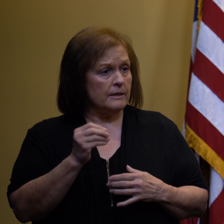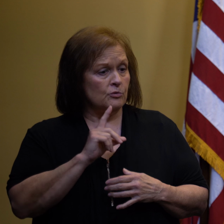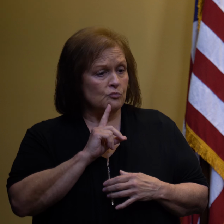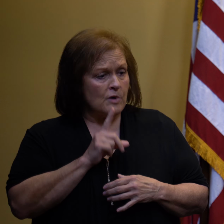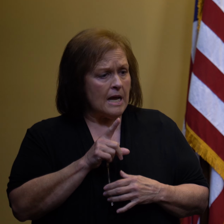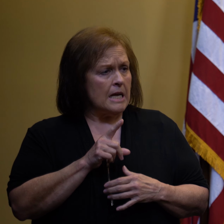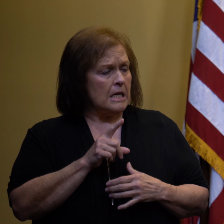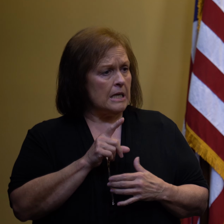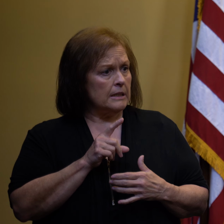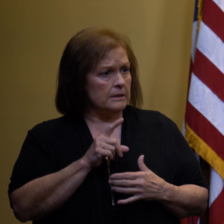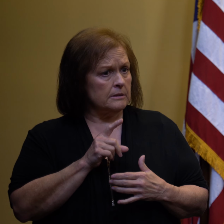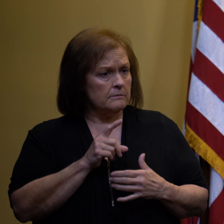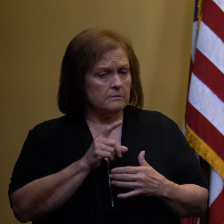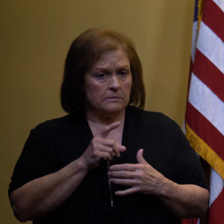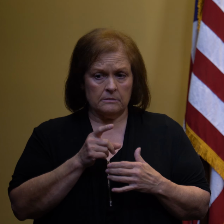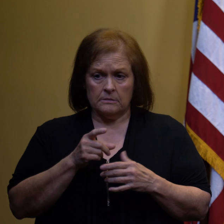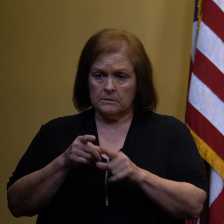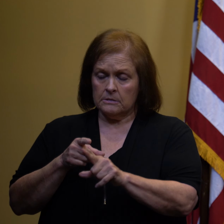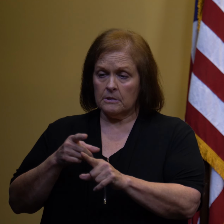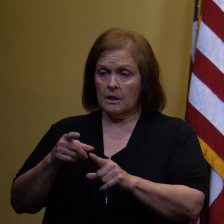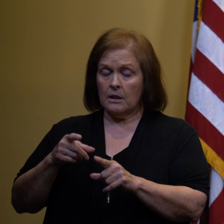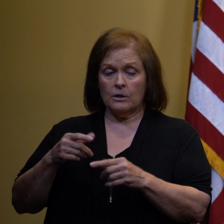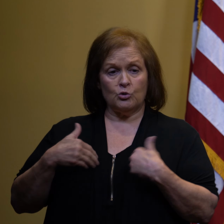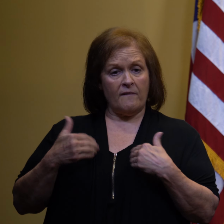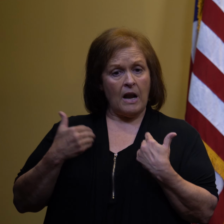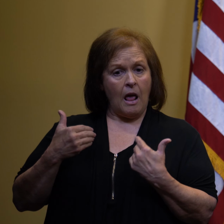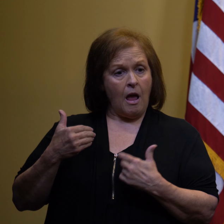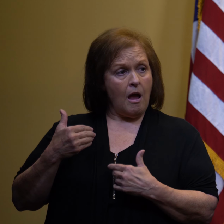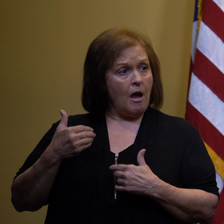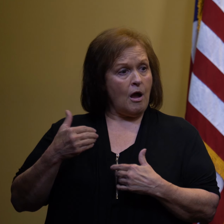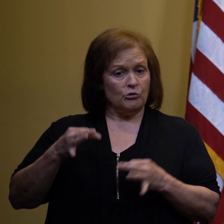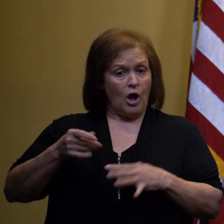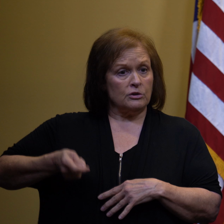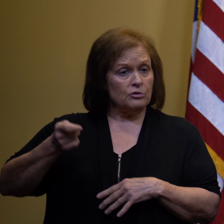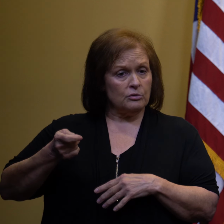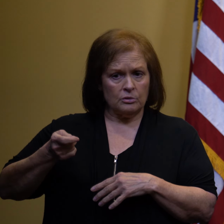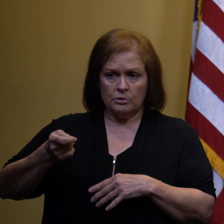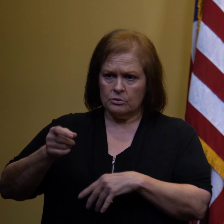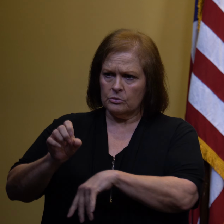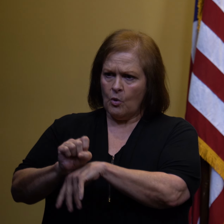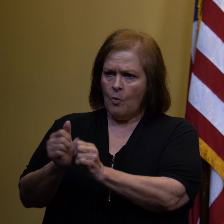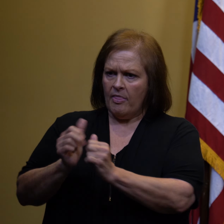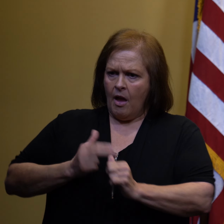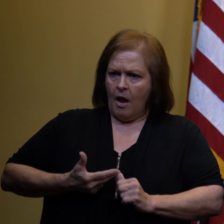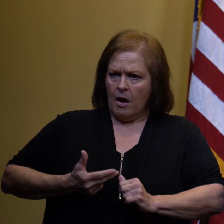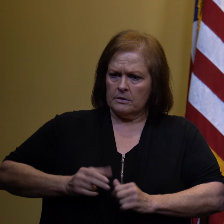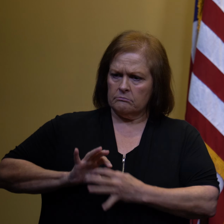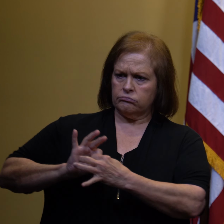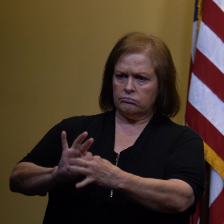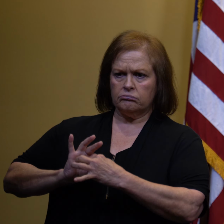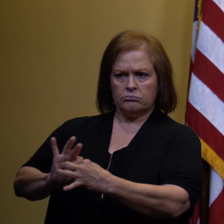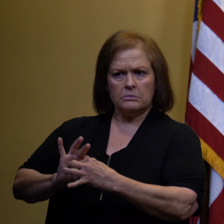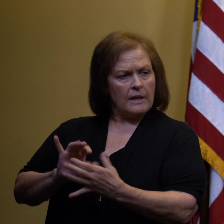at cooperation from our juvenile court judges and a stronger partnership and collaboration. That's what I'm hoping